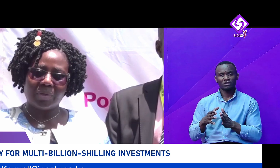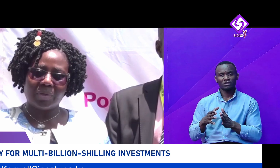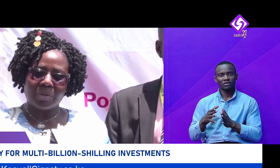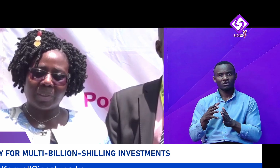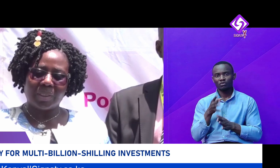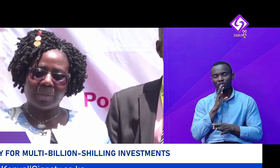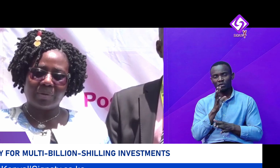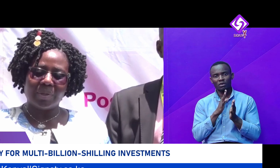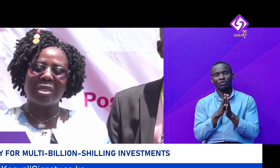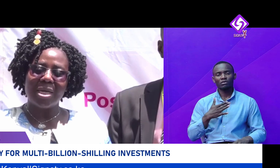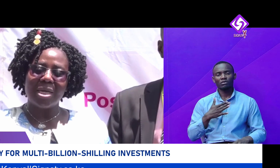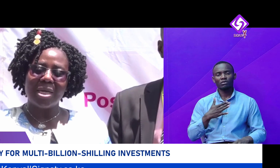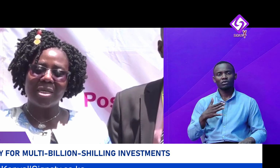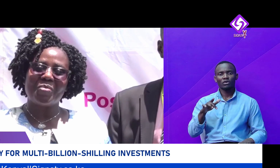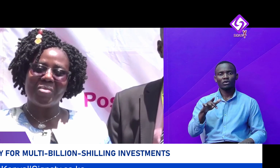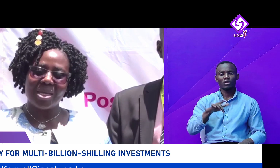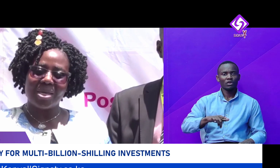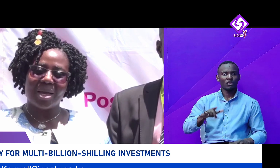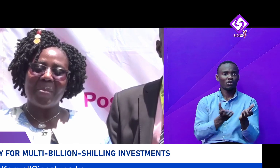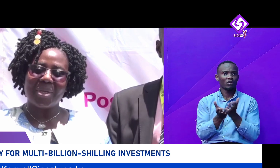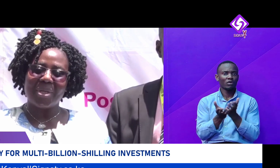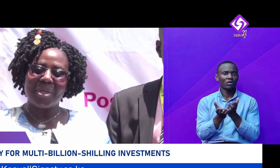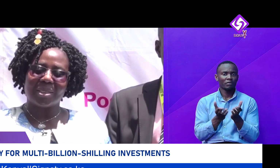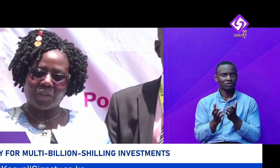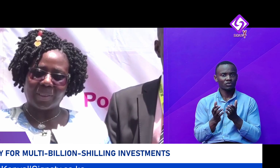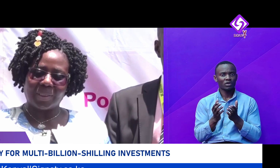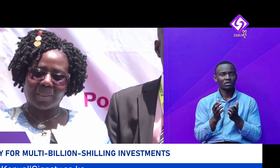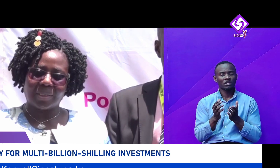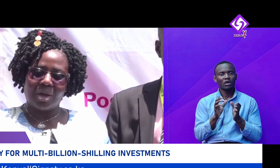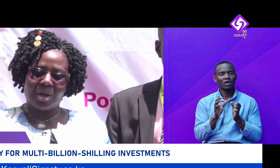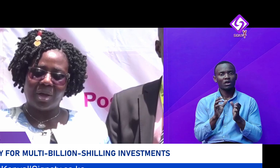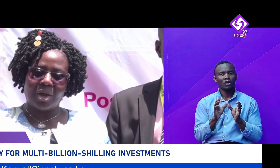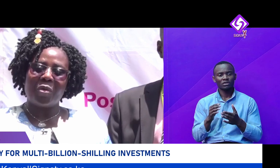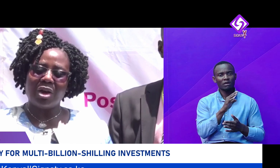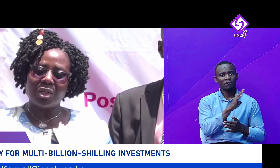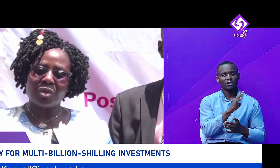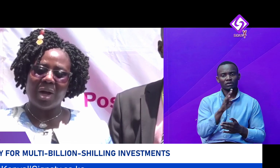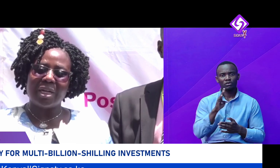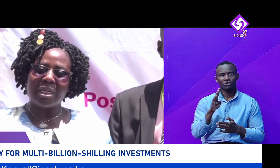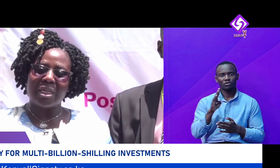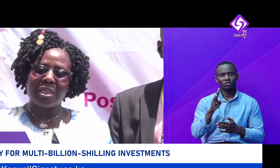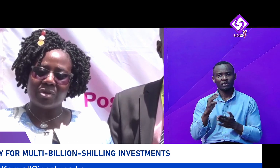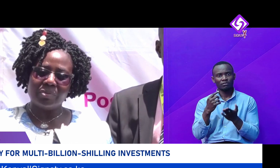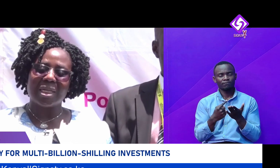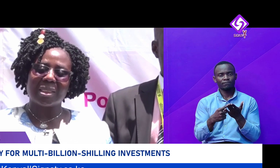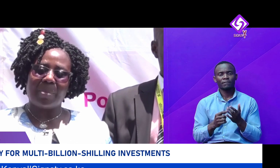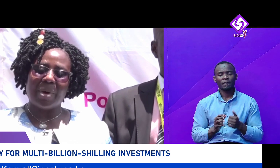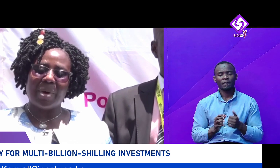local business community, what is called a B2B business discussions. We are going to have a deal room within the